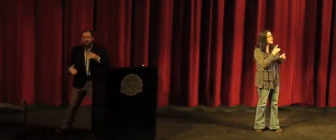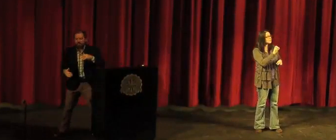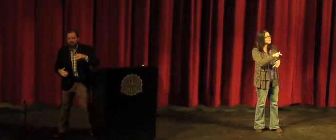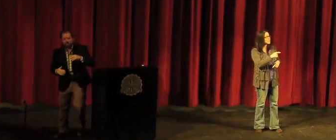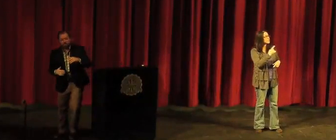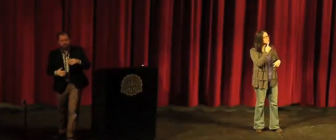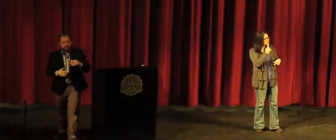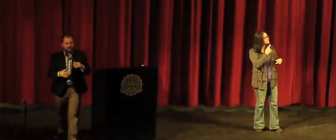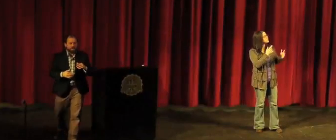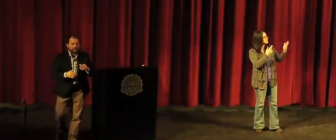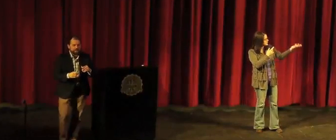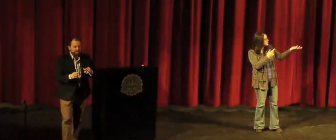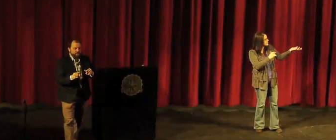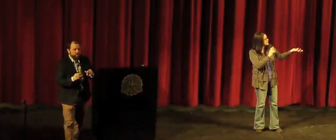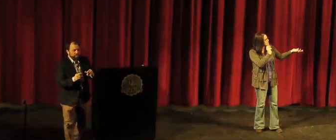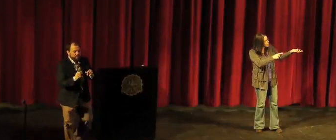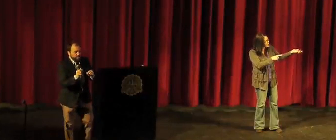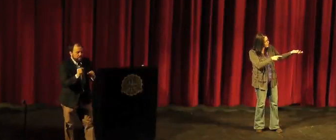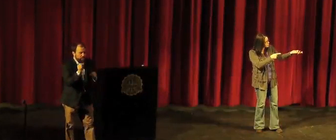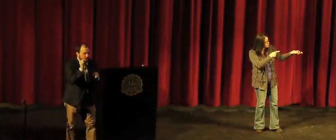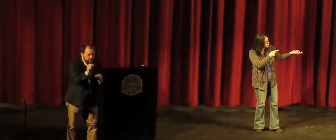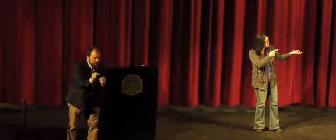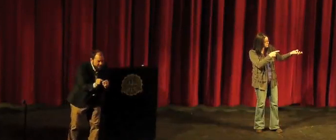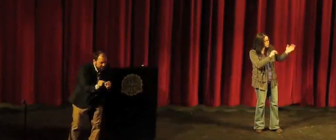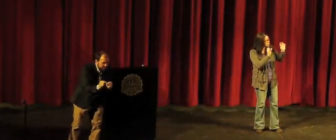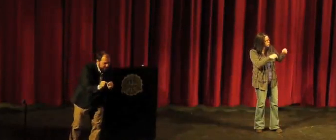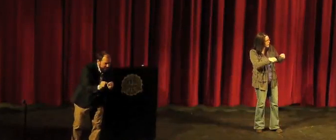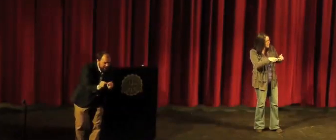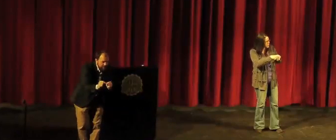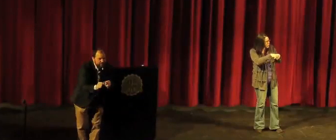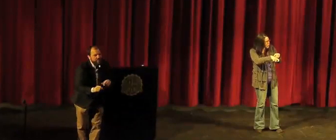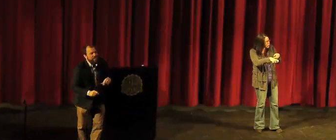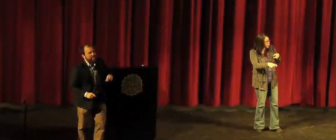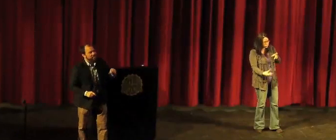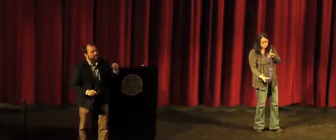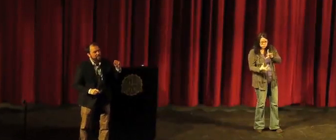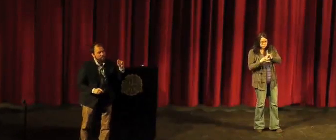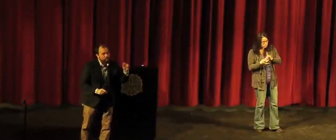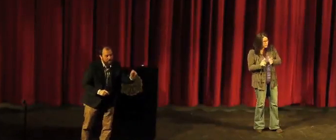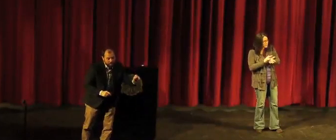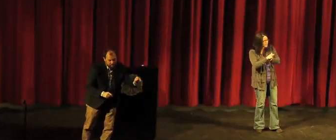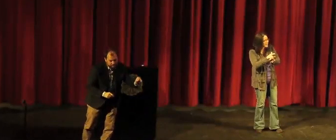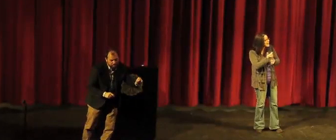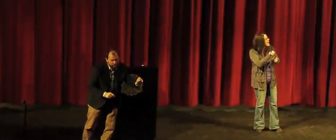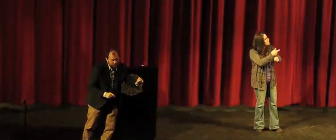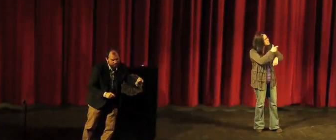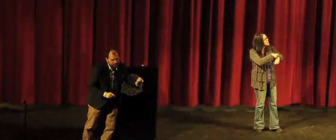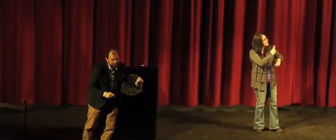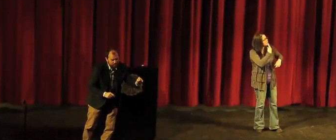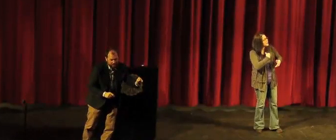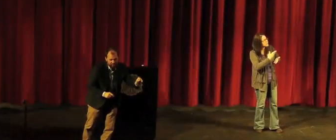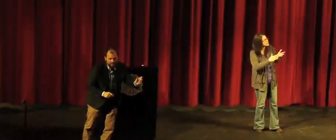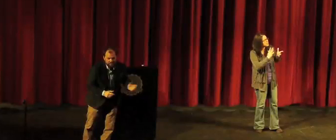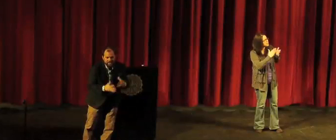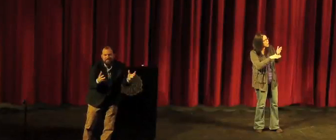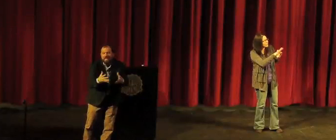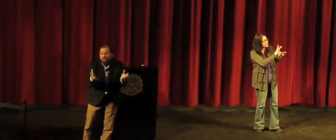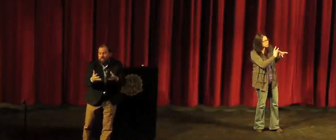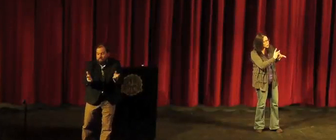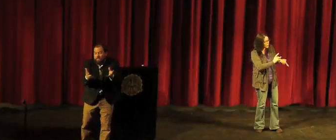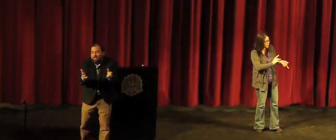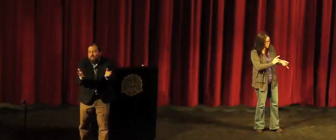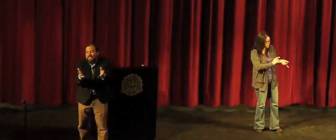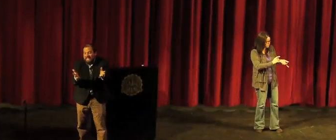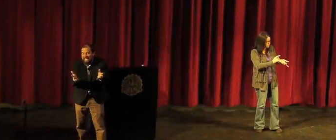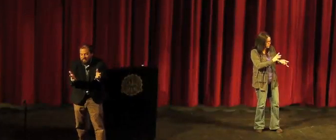"How about you, I'll let you glue a piece on the plane every time you tell me some part of your story," right? So this is now